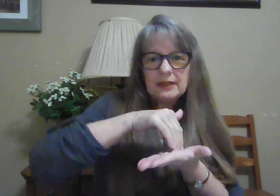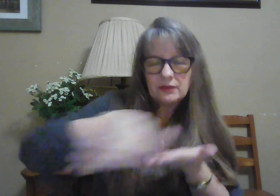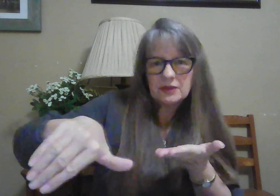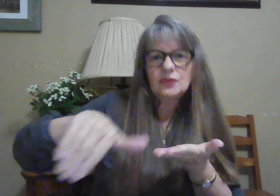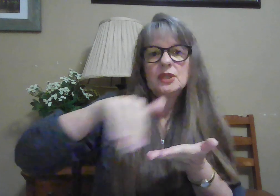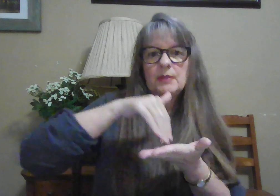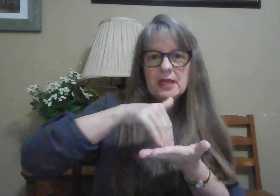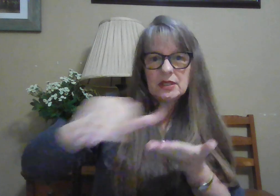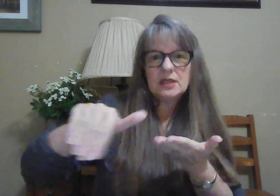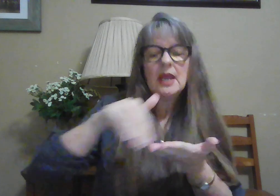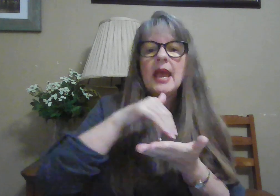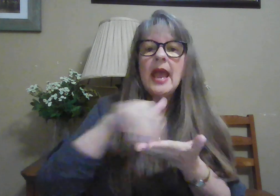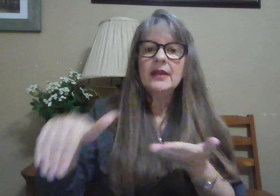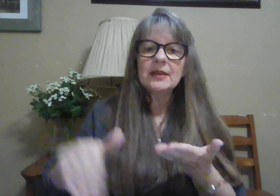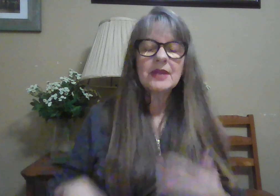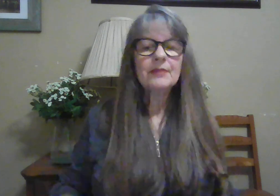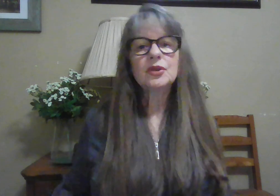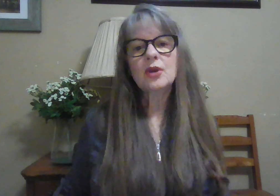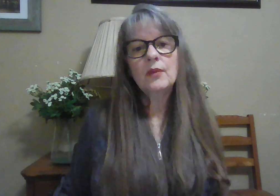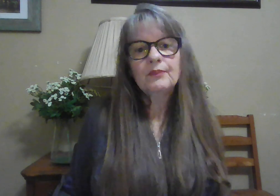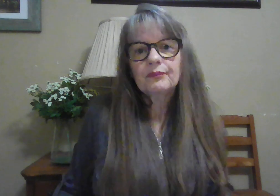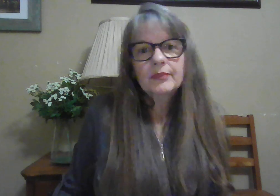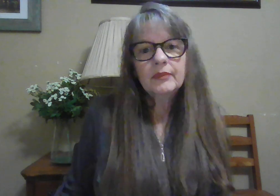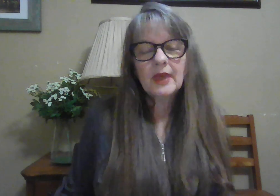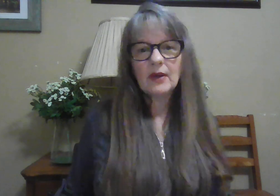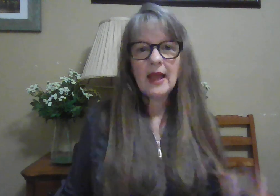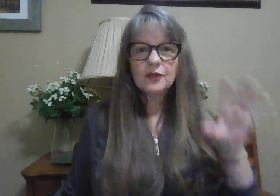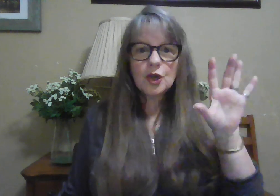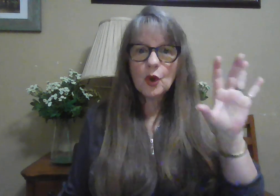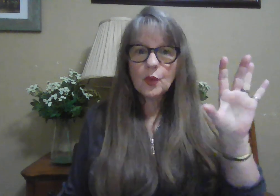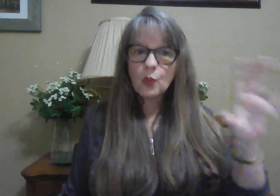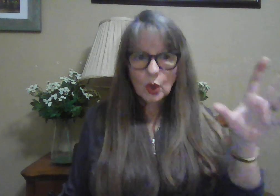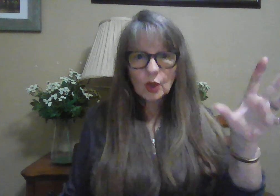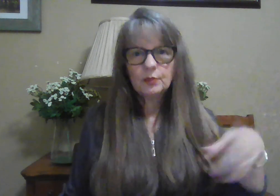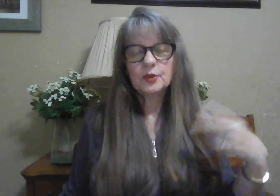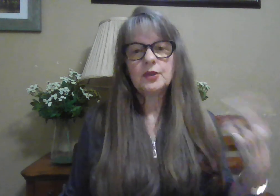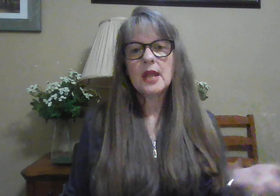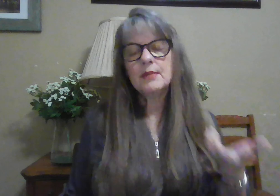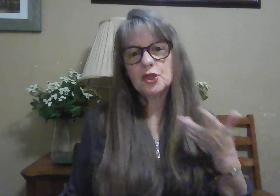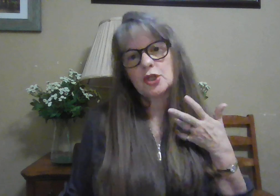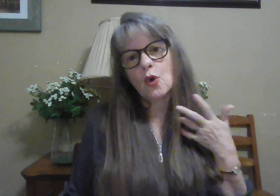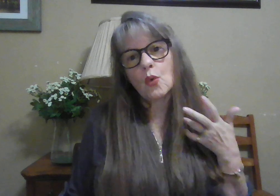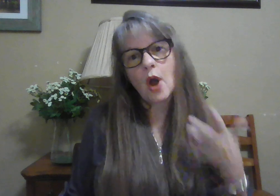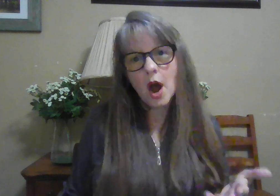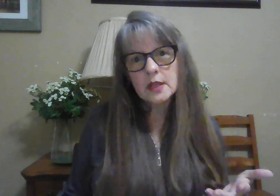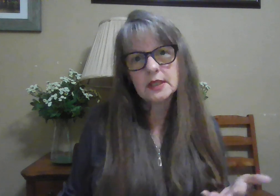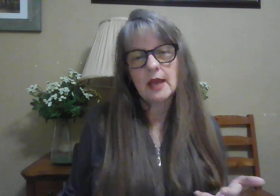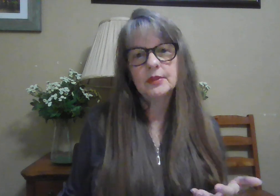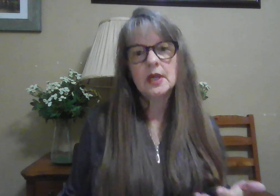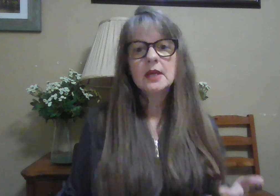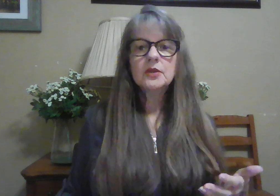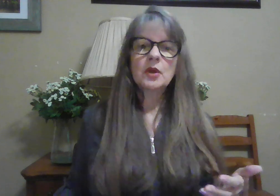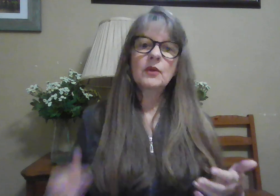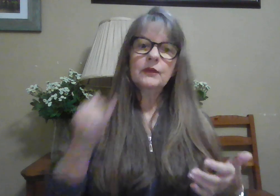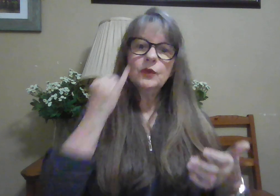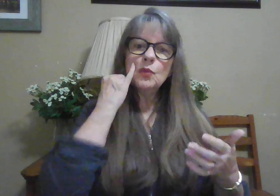to dismiss. And sometimes they don't have to know the word per se, but just the whole concept. So if you